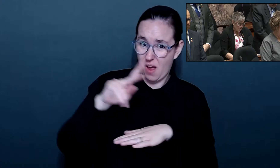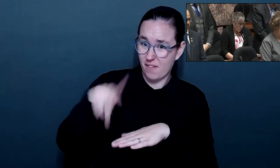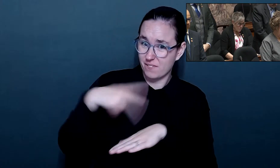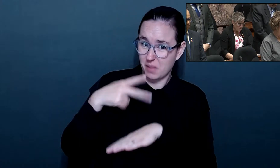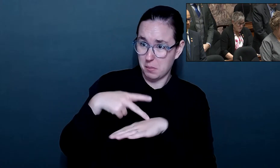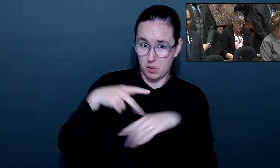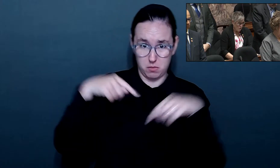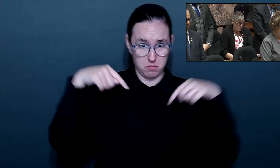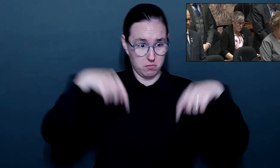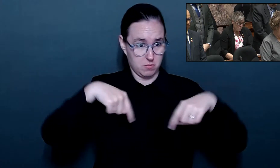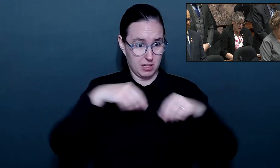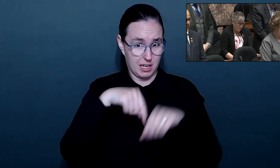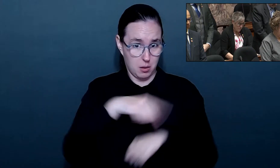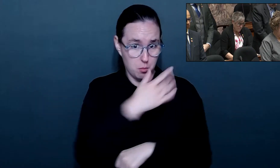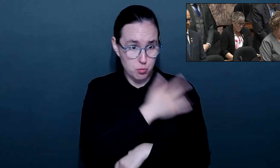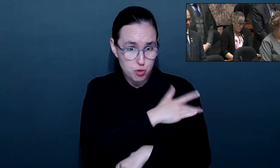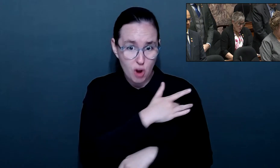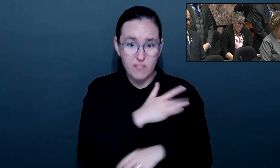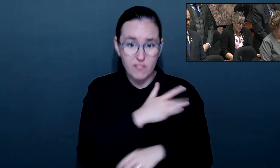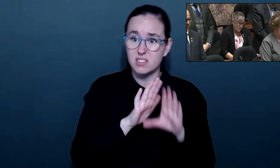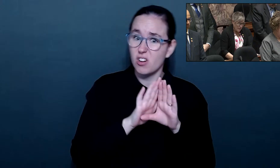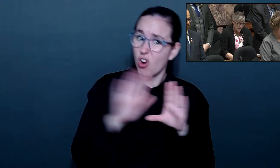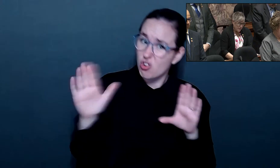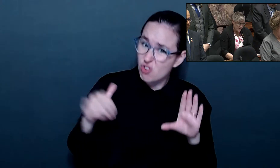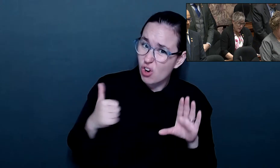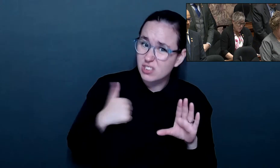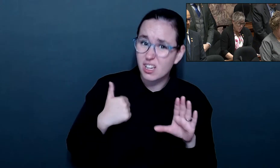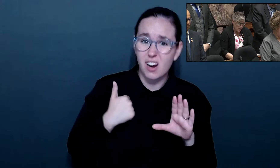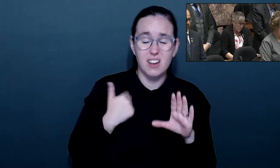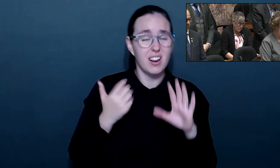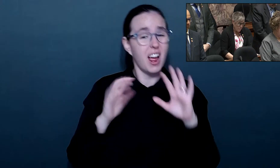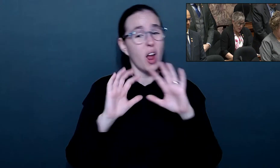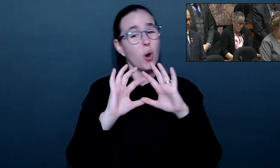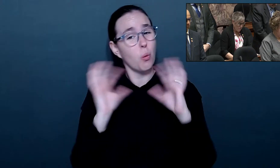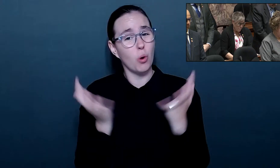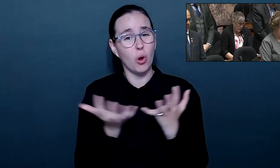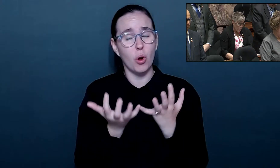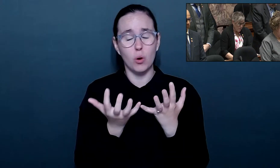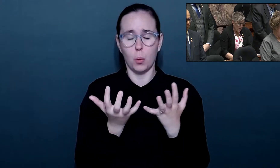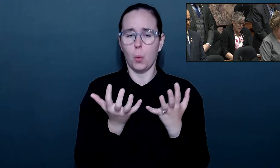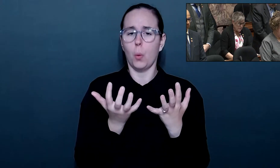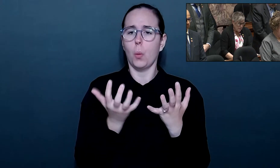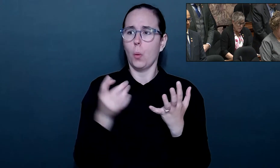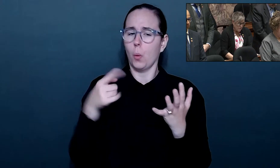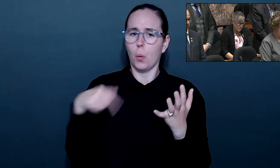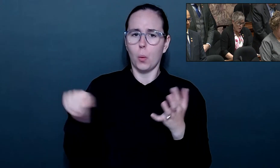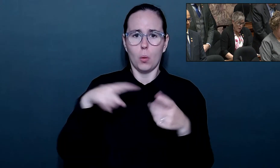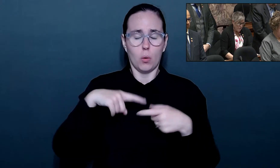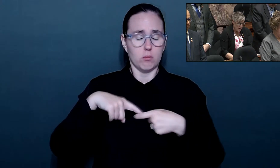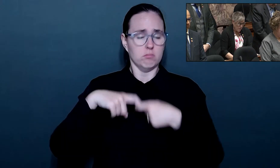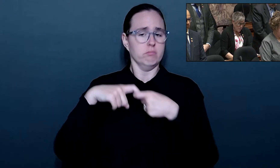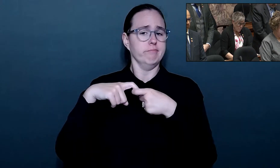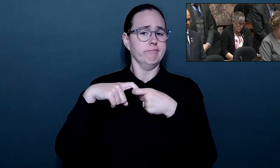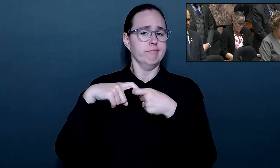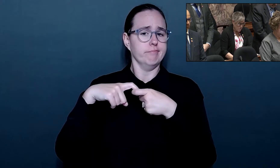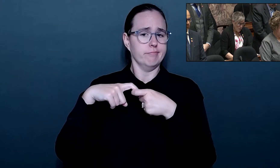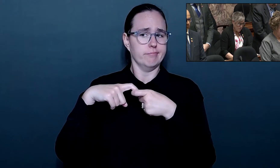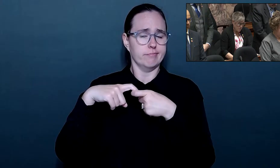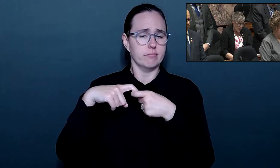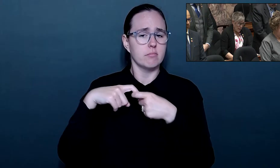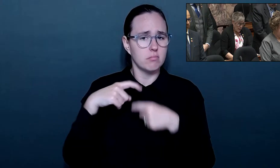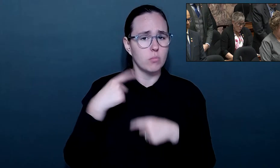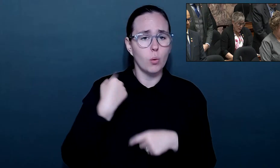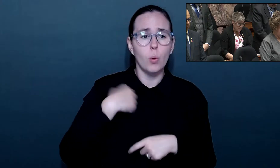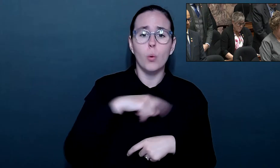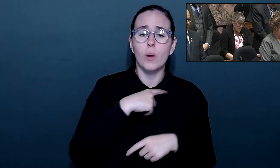and we turn to the solace of faith. We collectively find strength in the power of prayer, seeking the divine to heal our wounds,